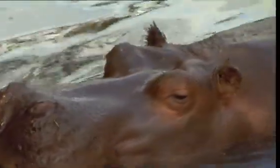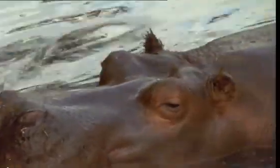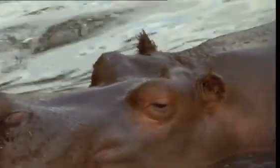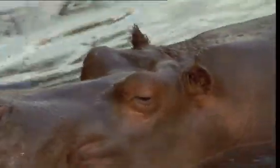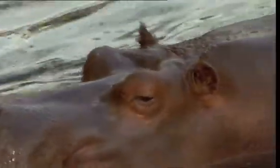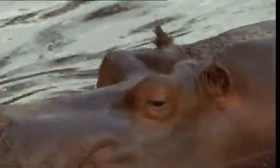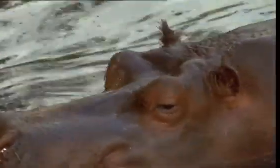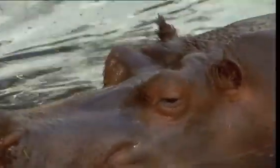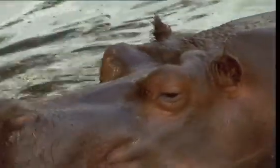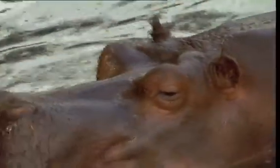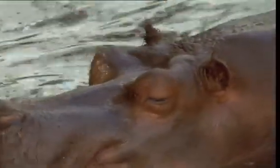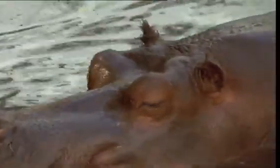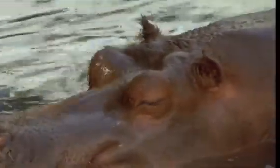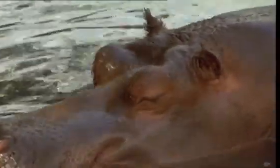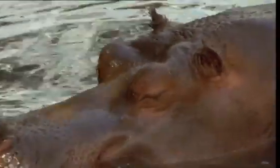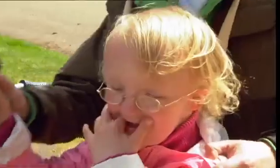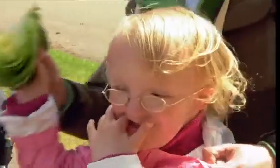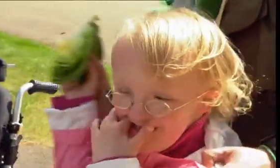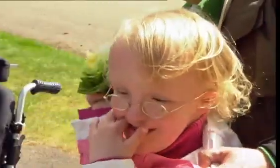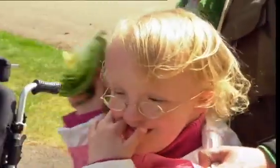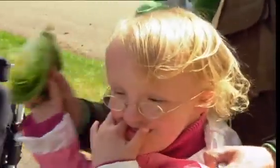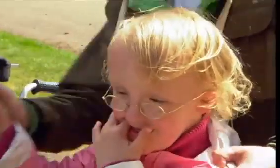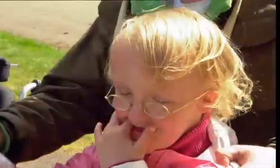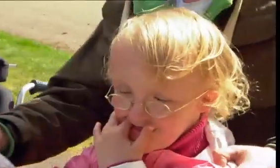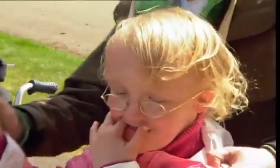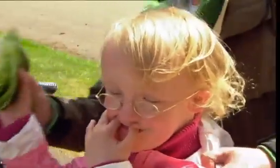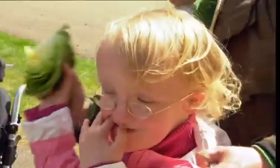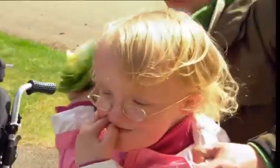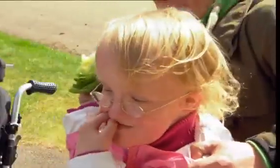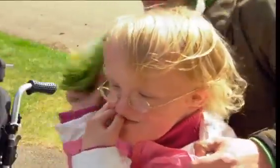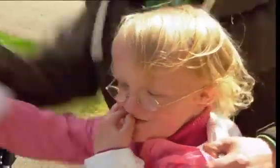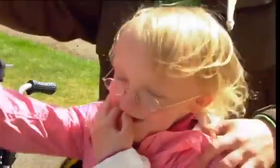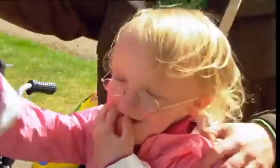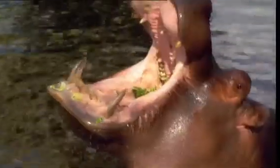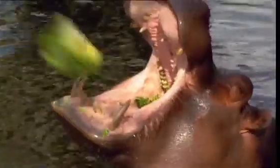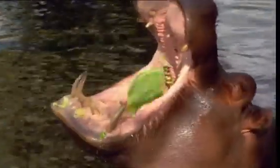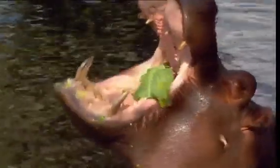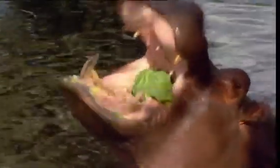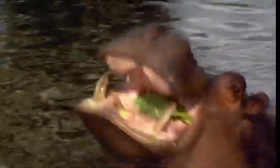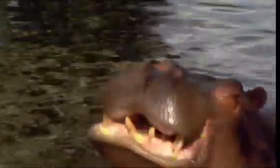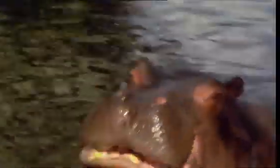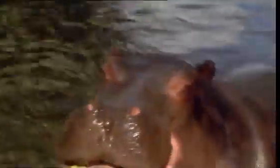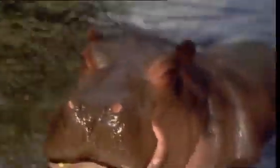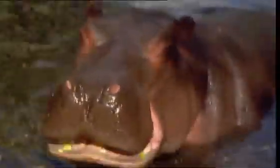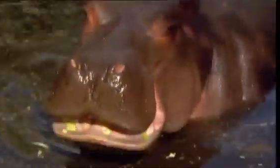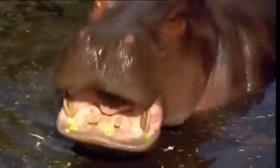gonna do some, Grace? 1, 2, 3! Woohoo! You